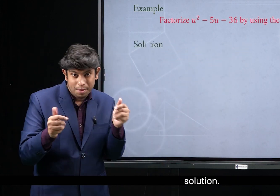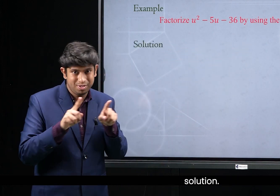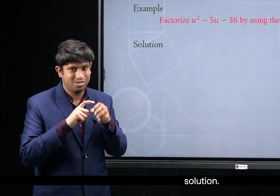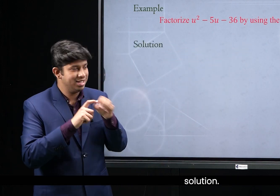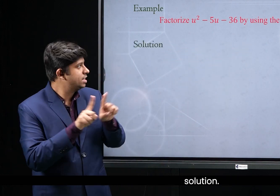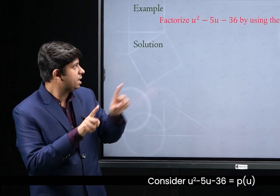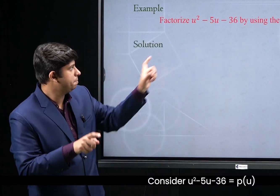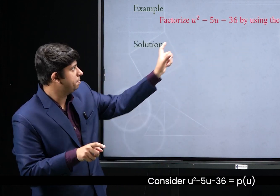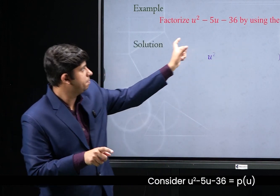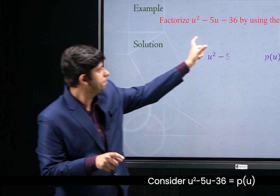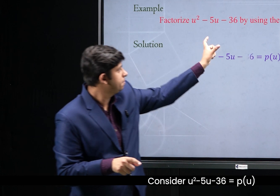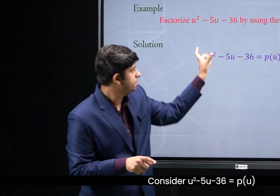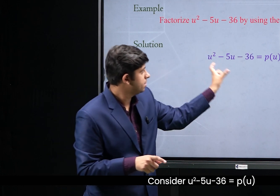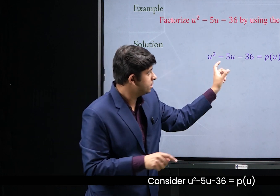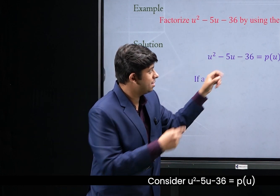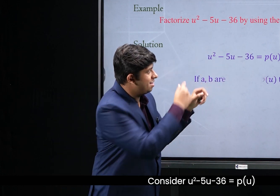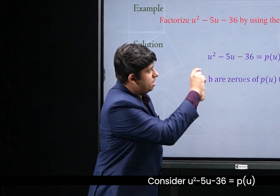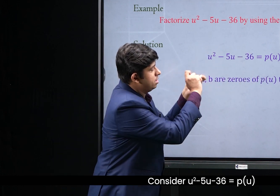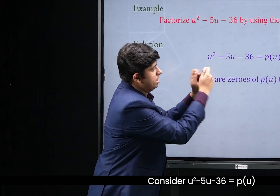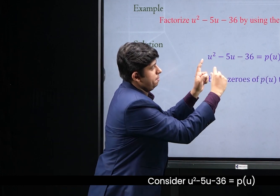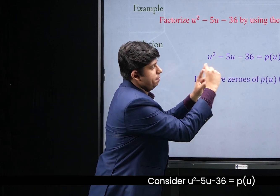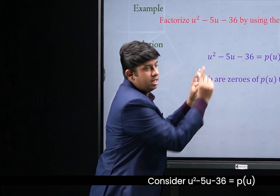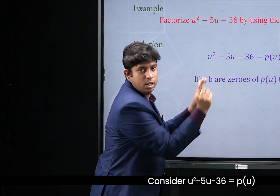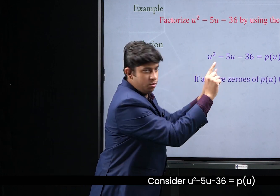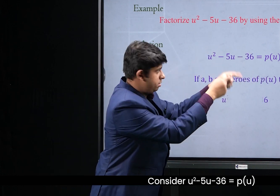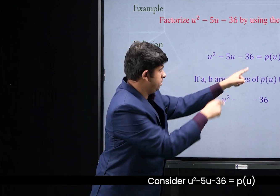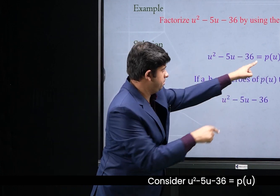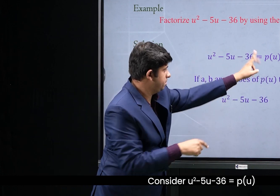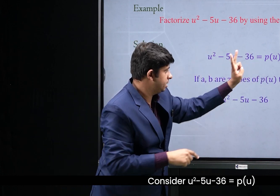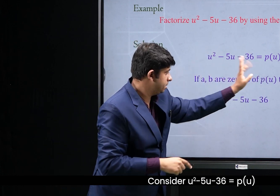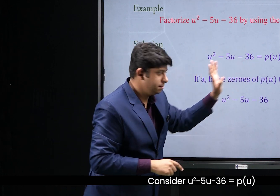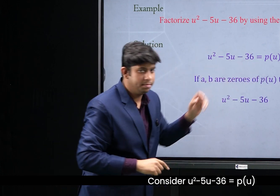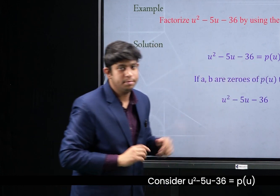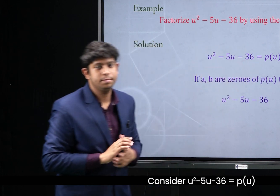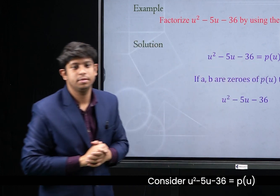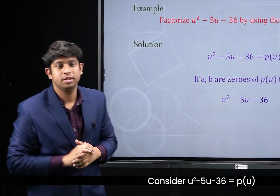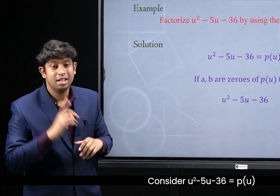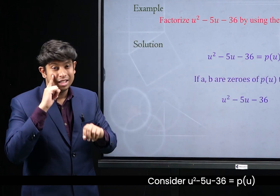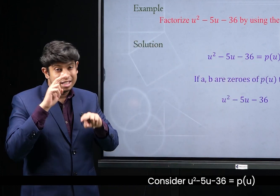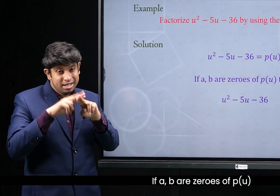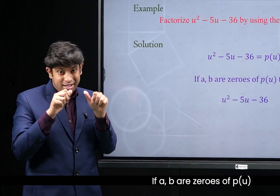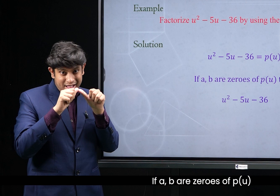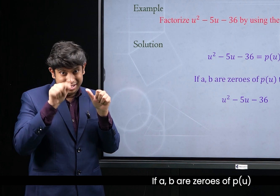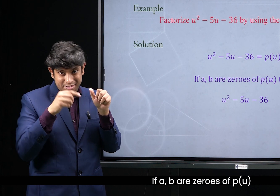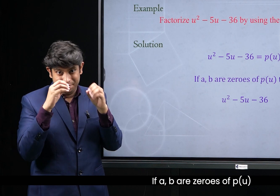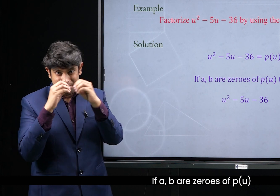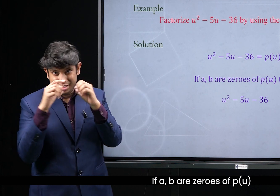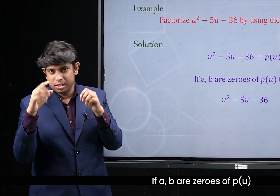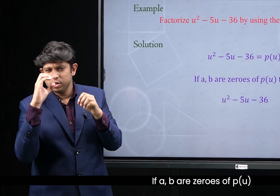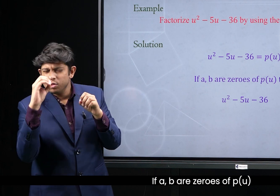Solution. Consider u square minus 5u minus 36 is equal to p of u. If a comma b are zeros of